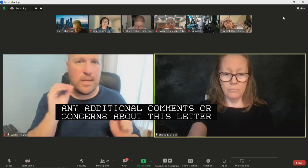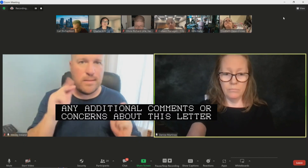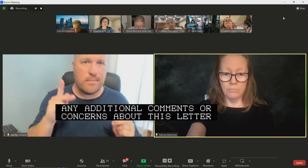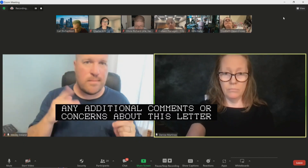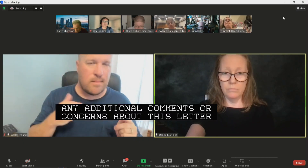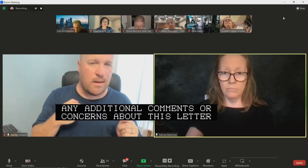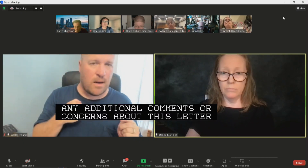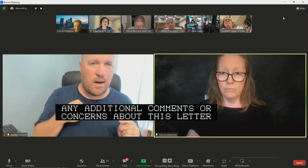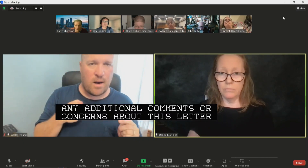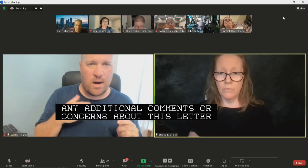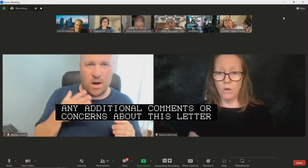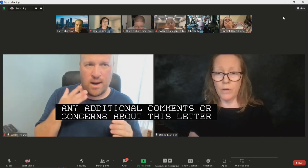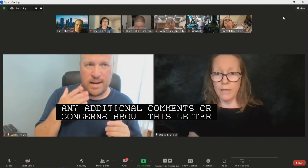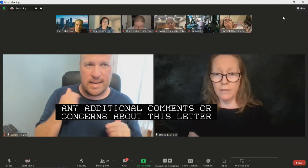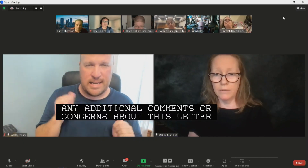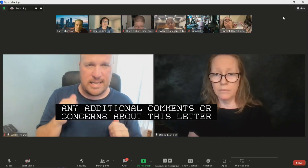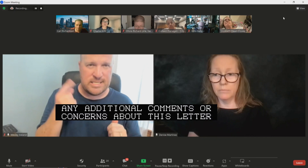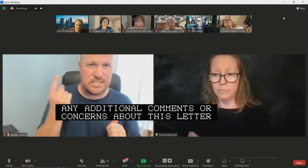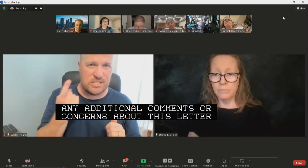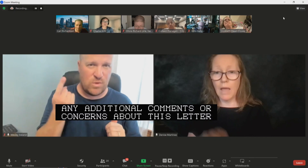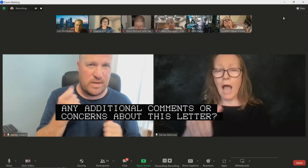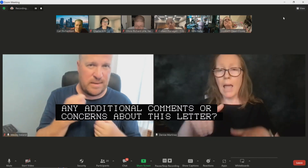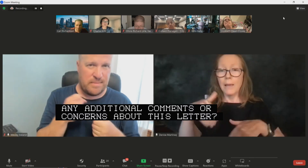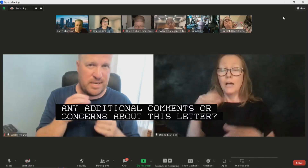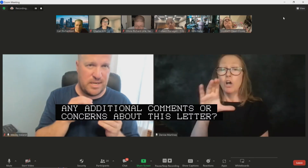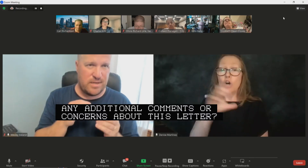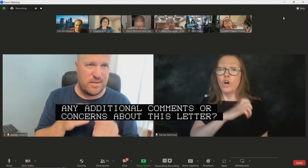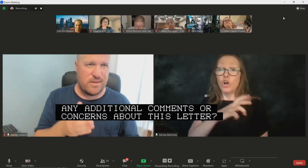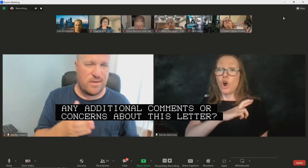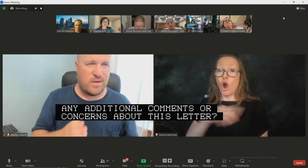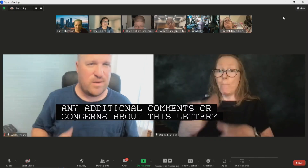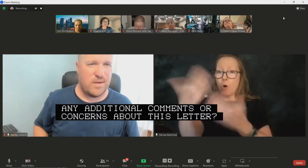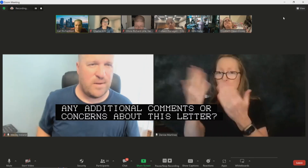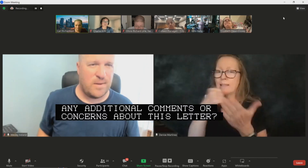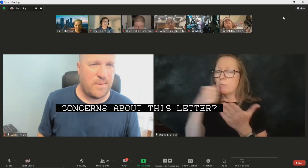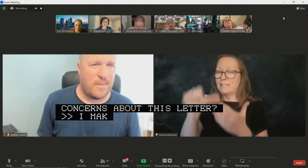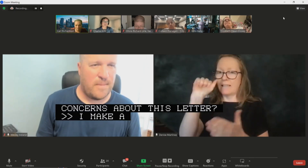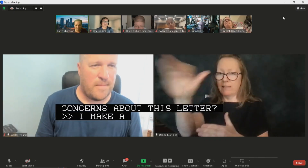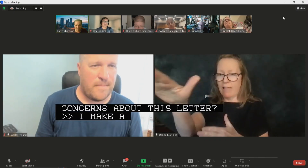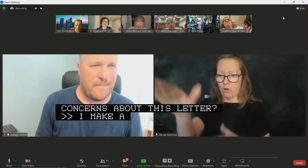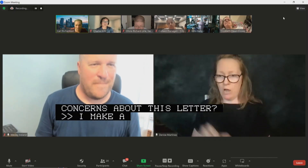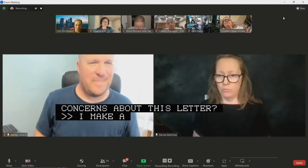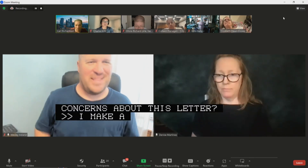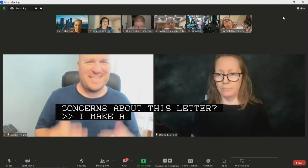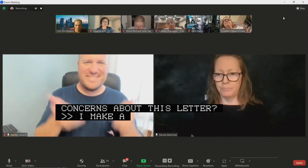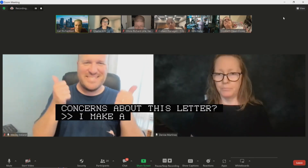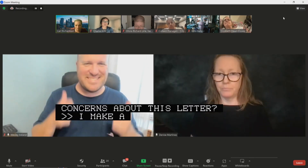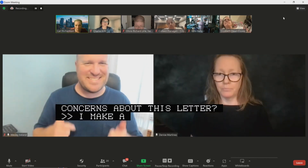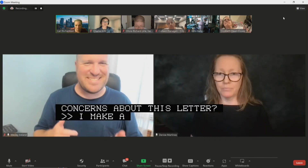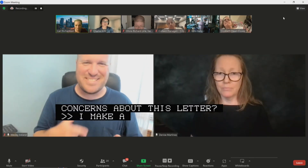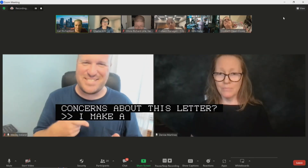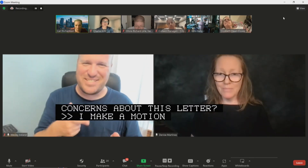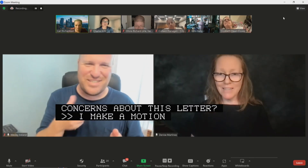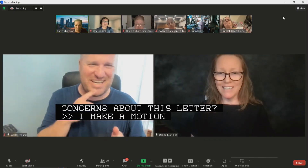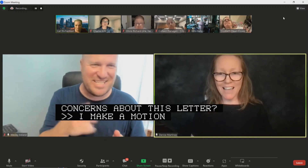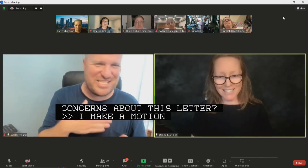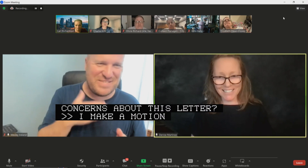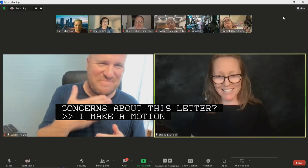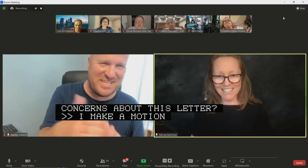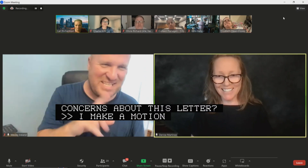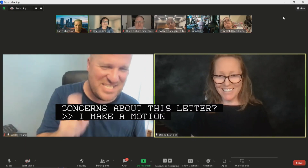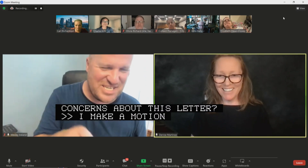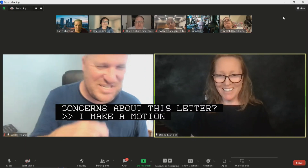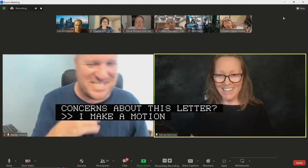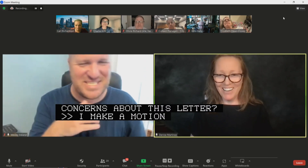I make a motion that we send this letter out. This is Carl.